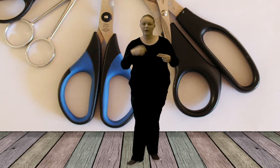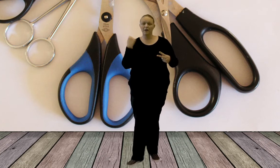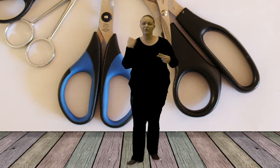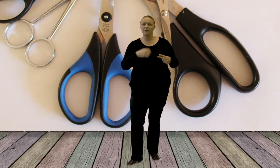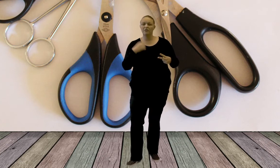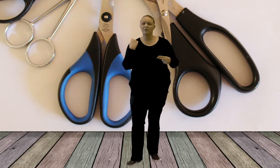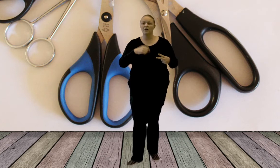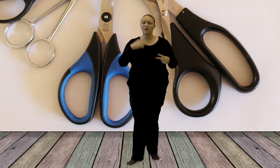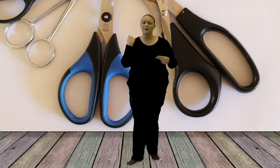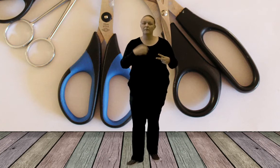of shears are?